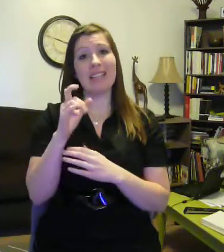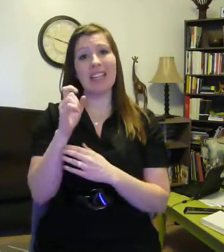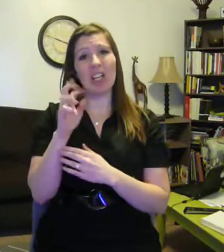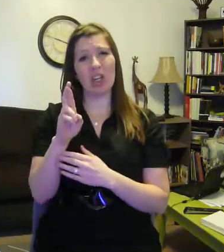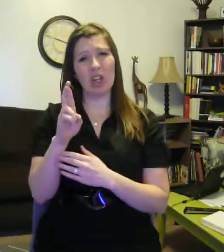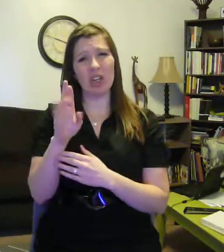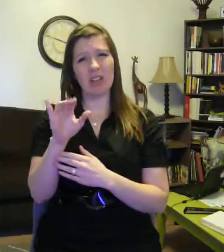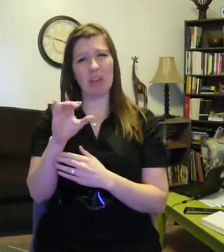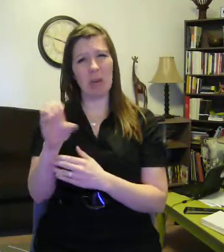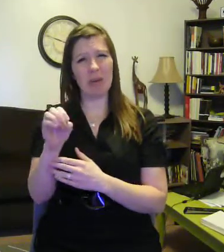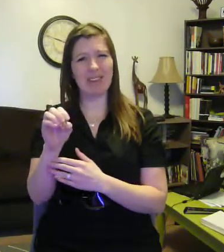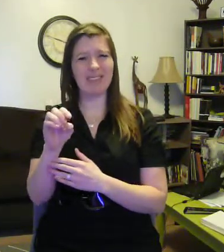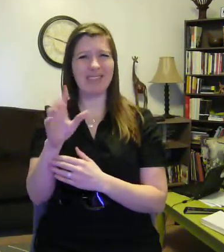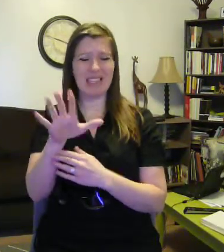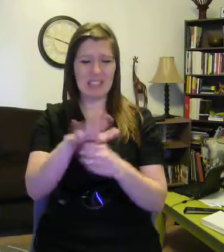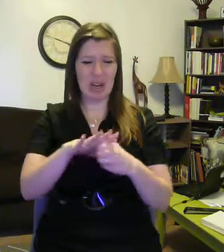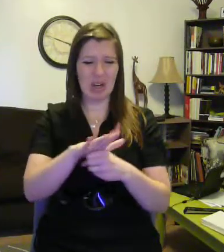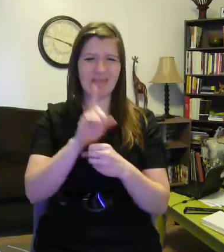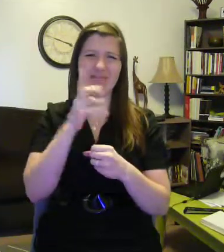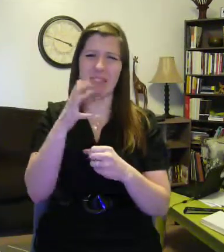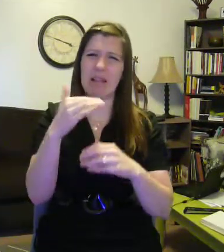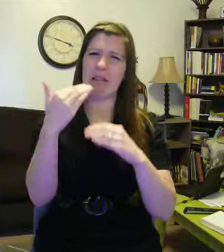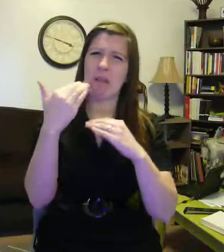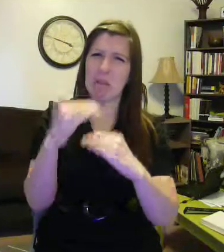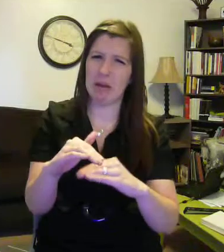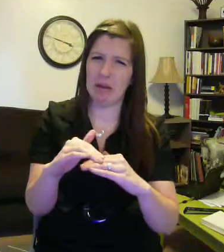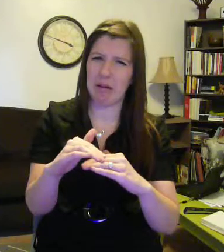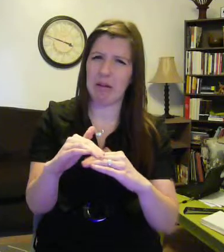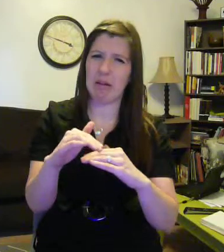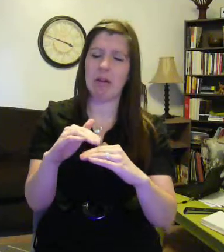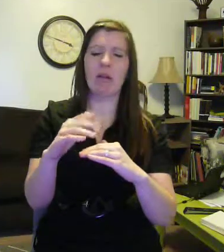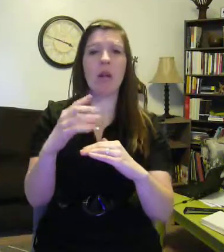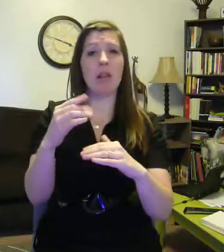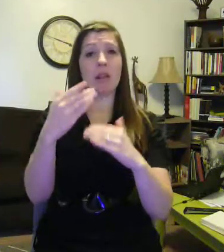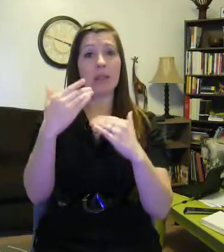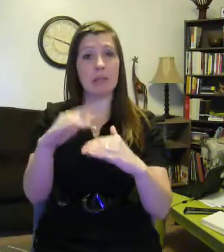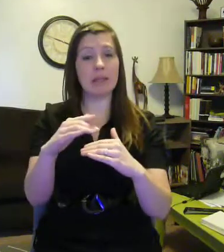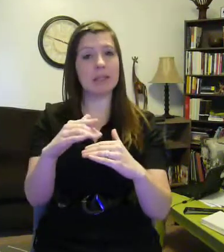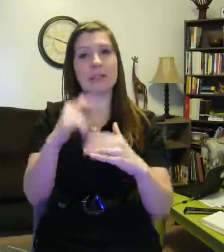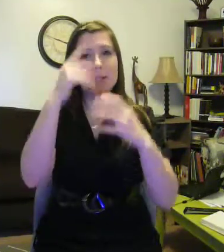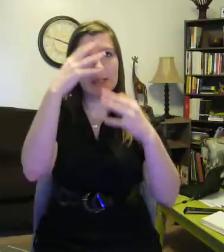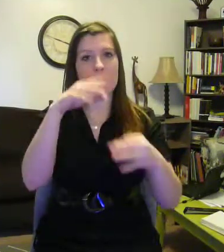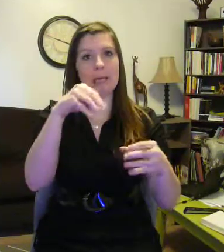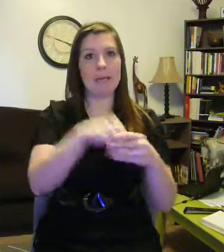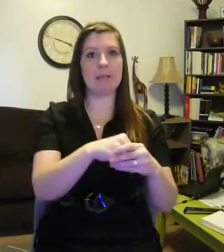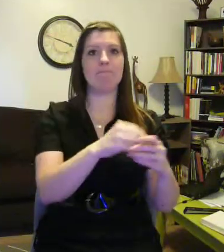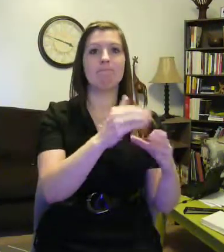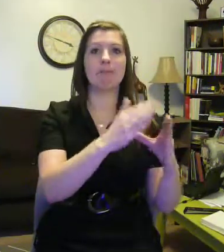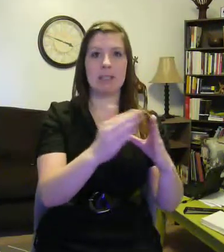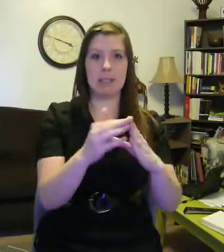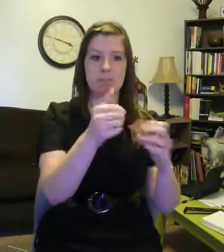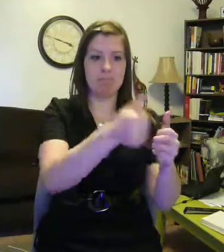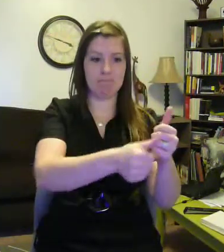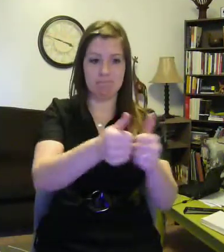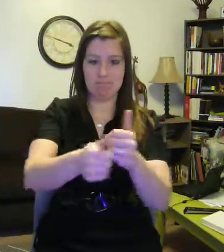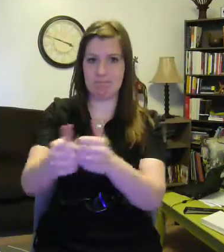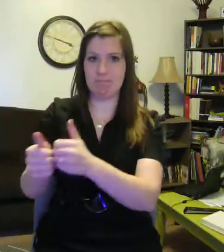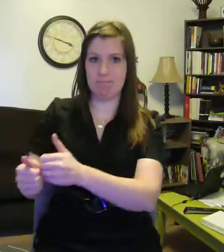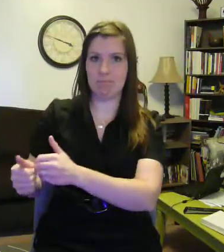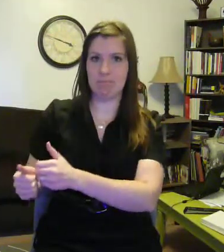by the FCC, and those boundaries are predetermined in every city. I'd like to give you a generic overview of the concept